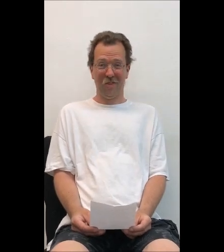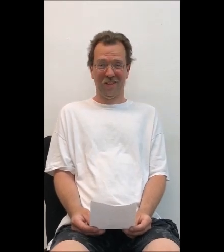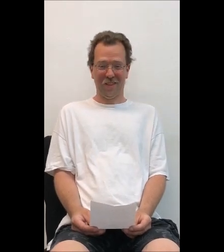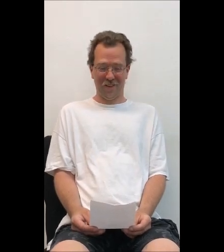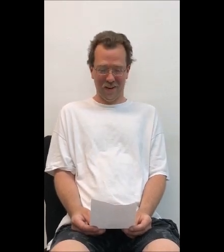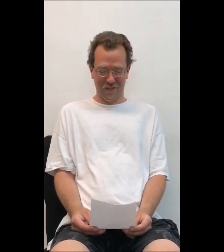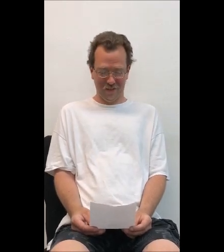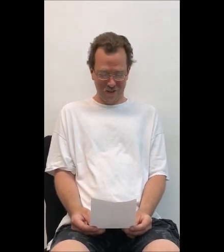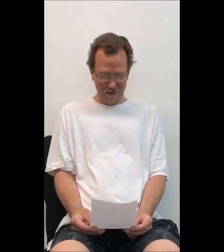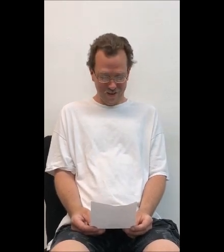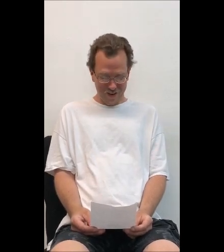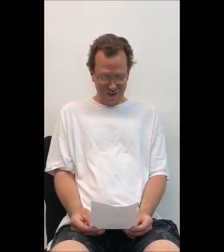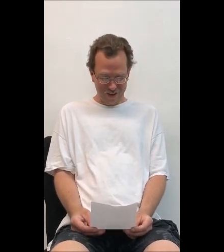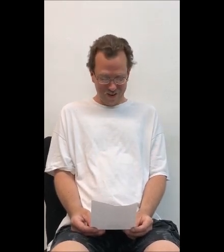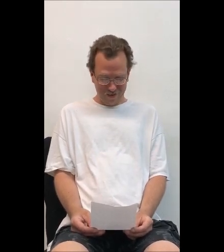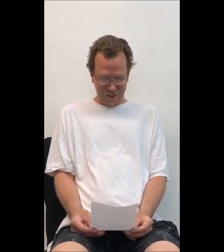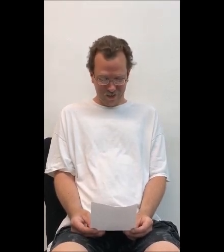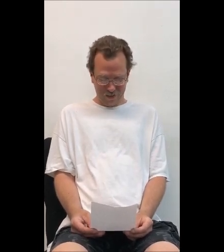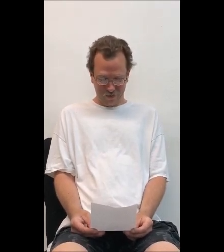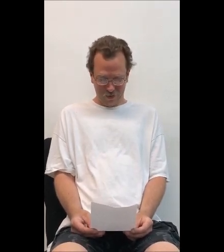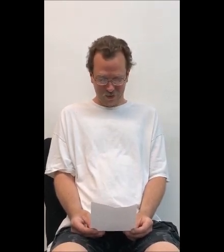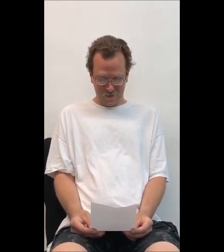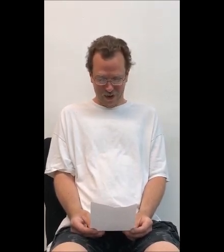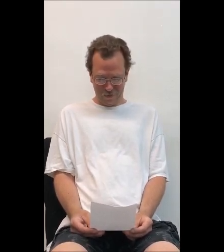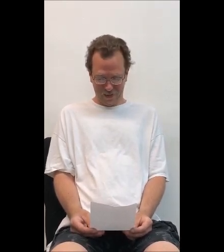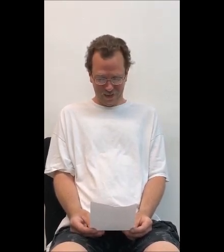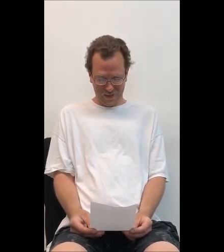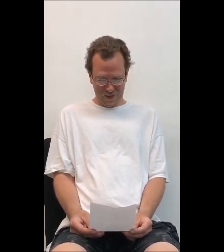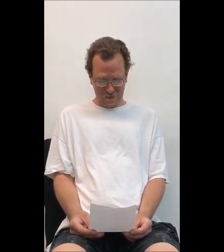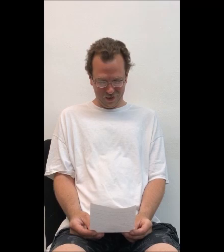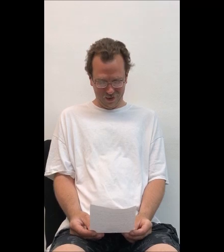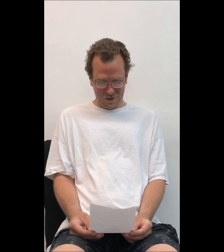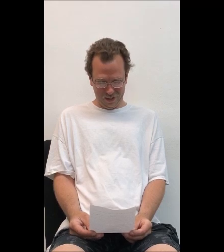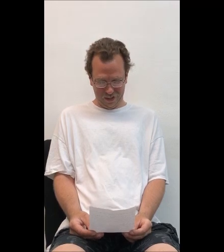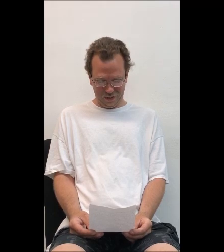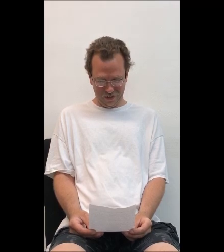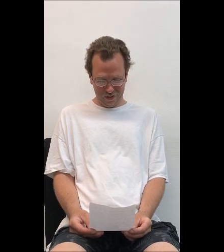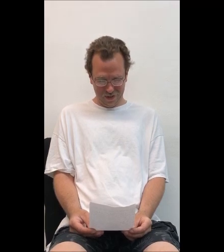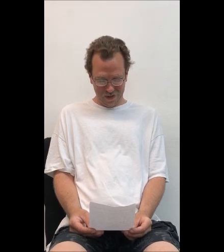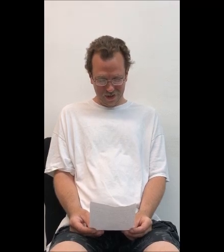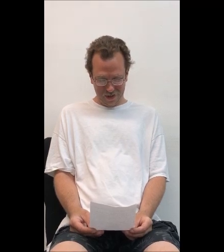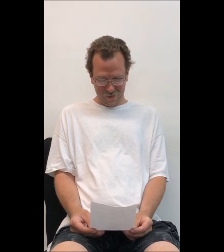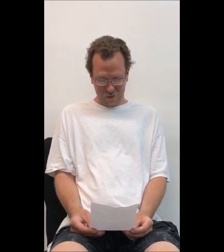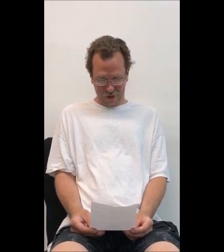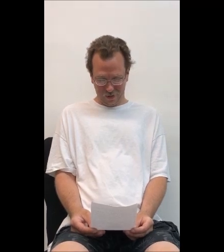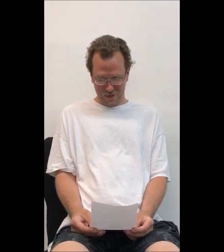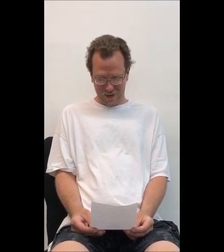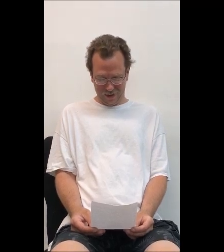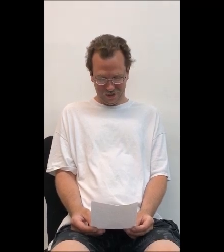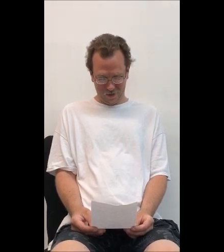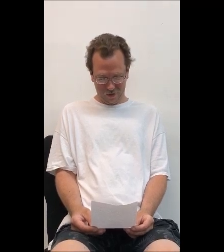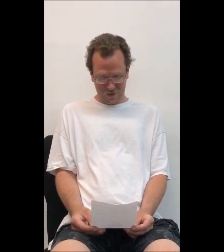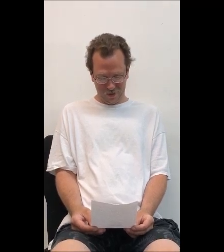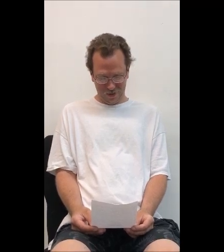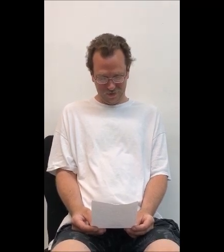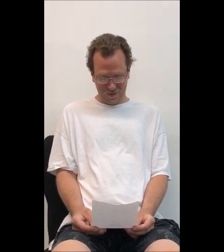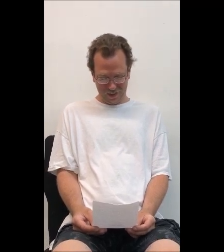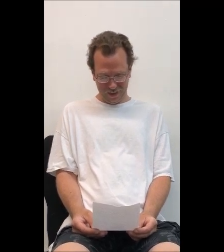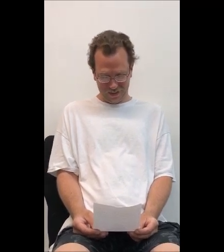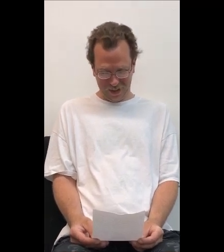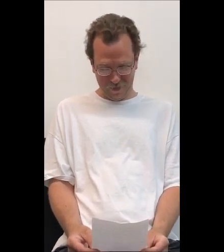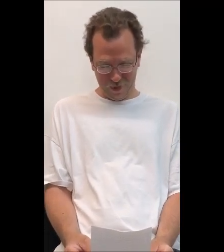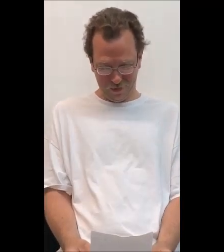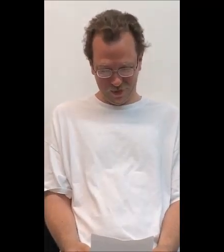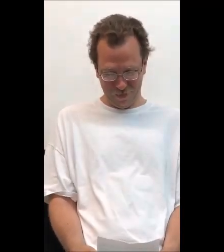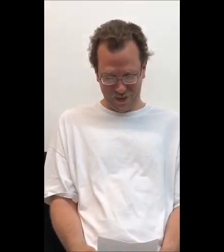Hello, I'm Jesse Gratz. When I was first baptized, I was 13. And when I was in high school,